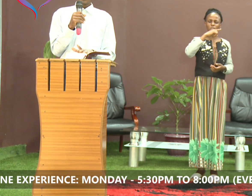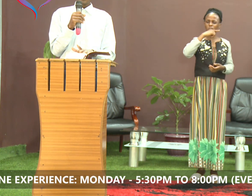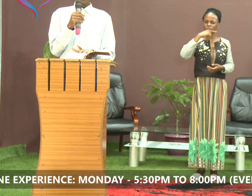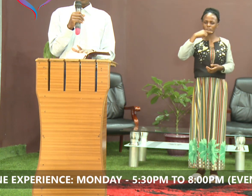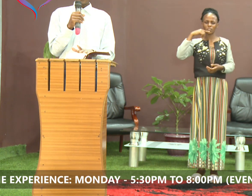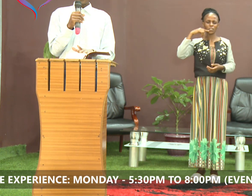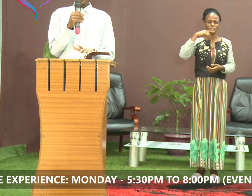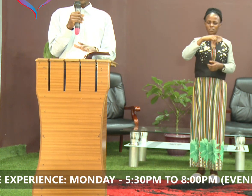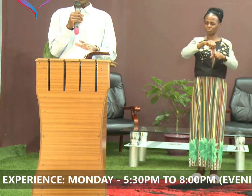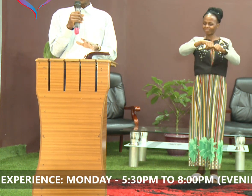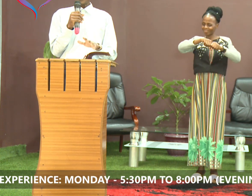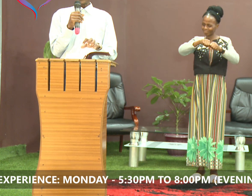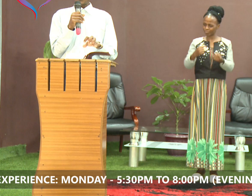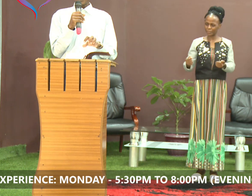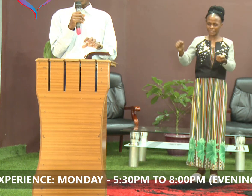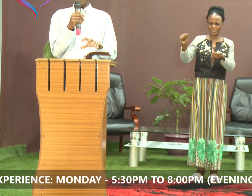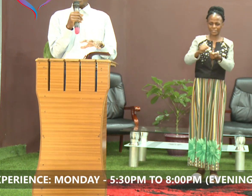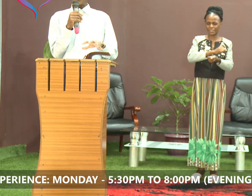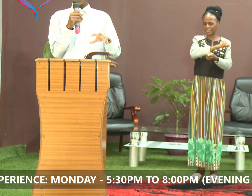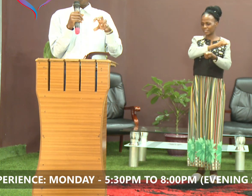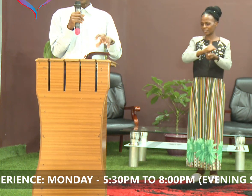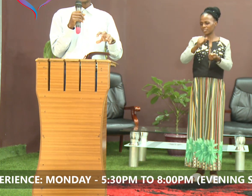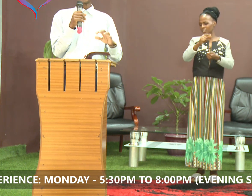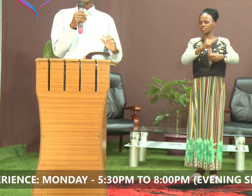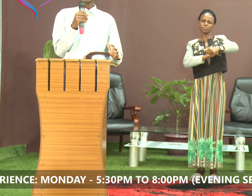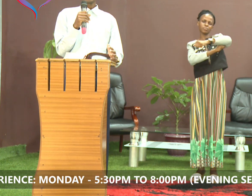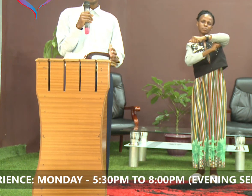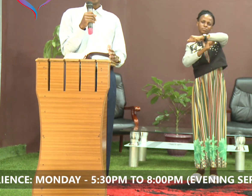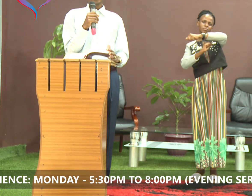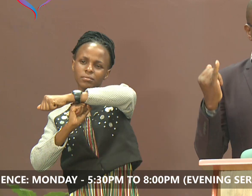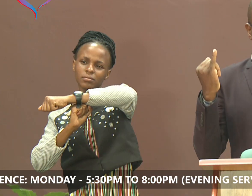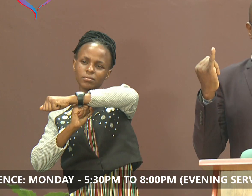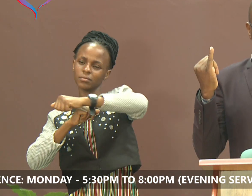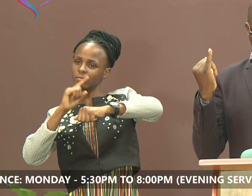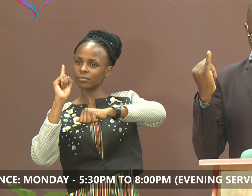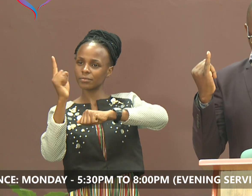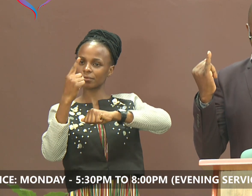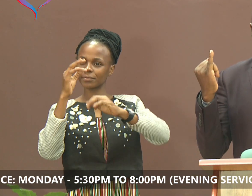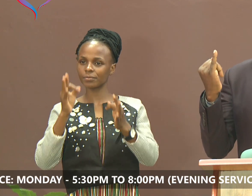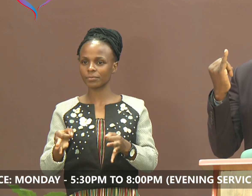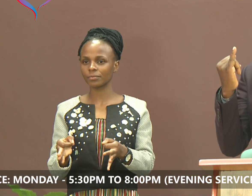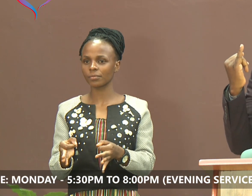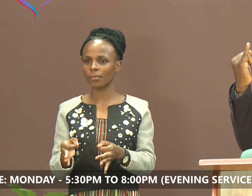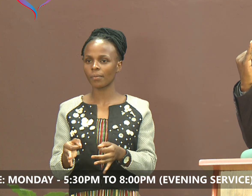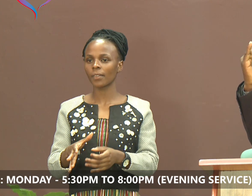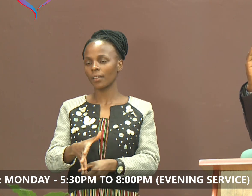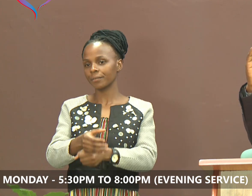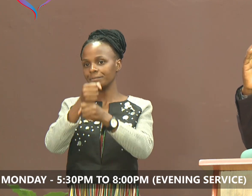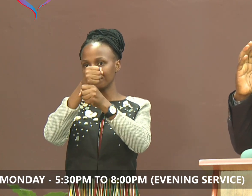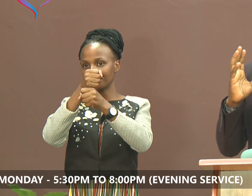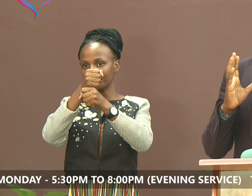breaks them down. That social media is breaking these very pillars. Number one, ekisoka, is